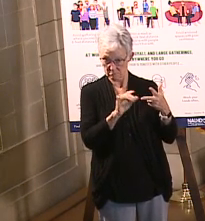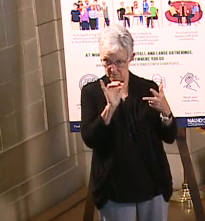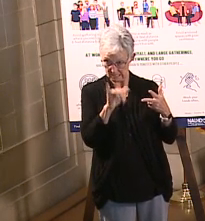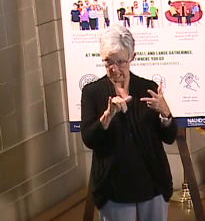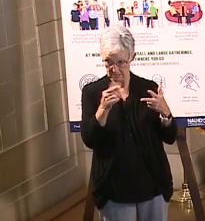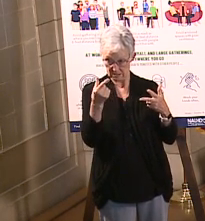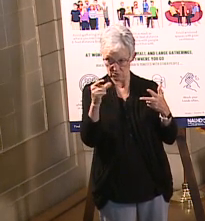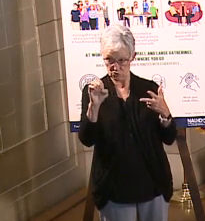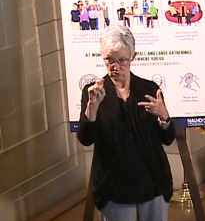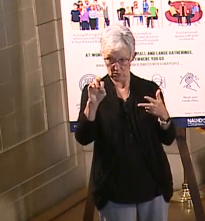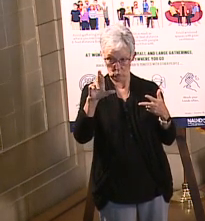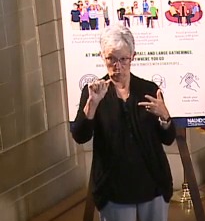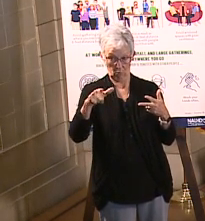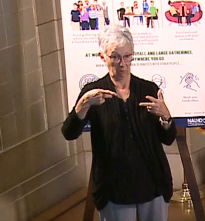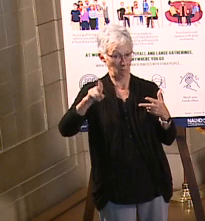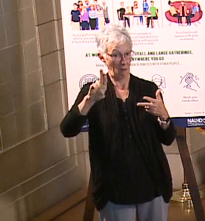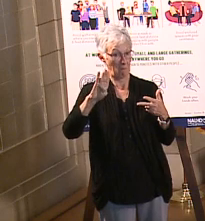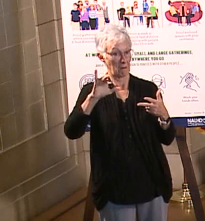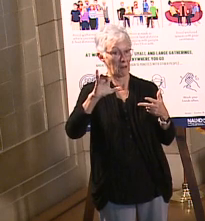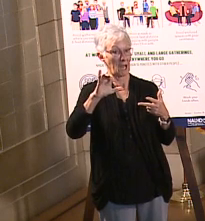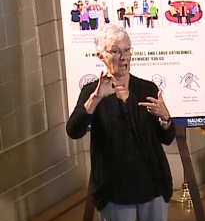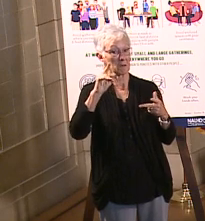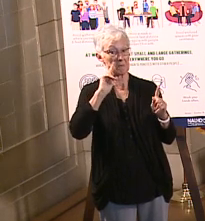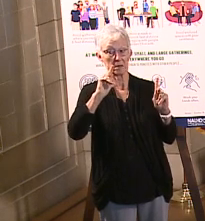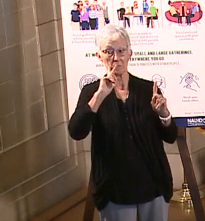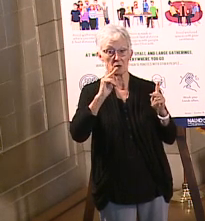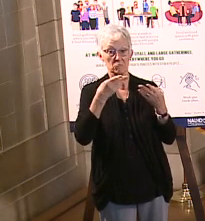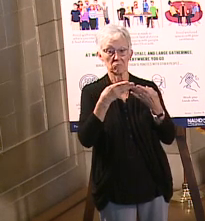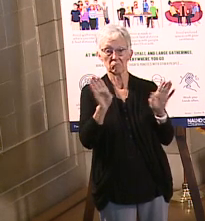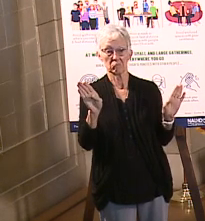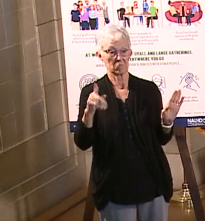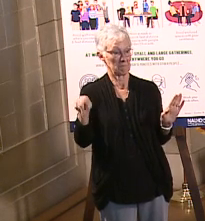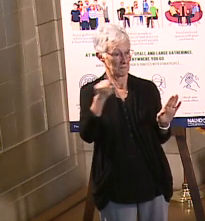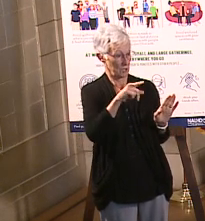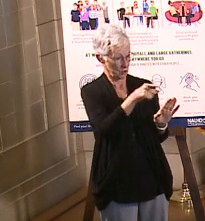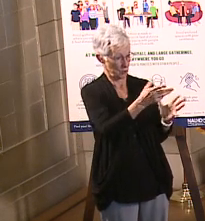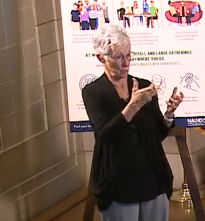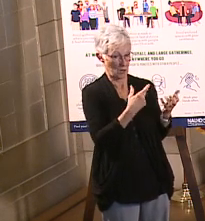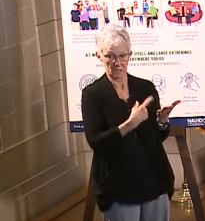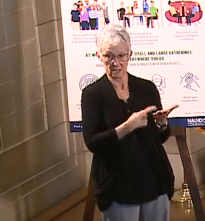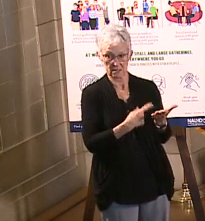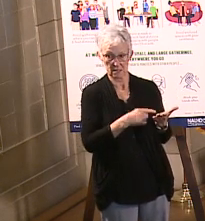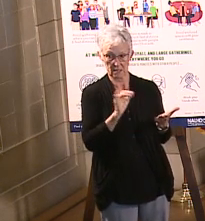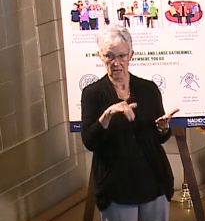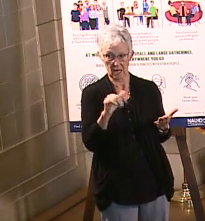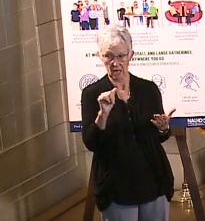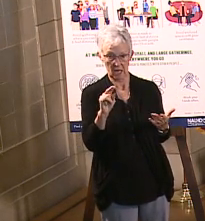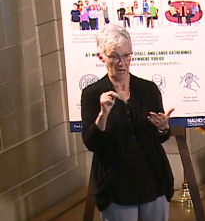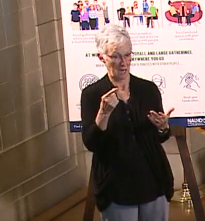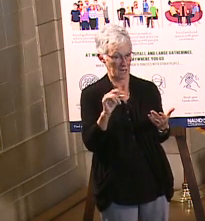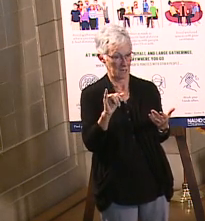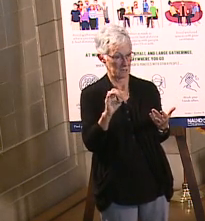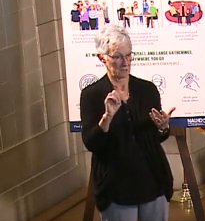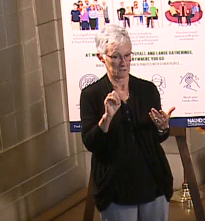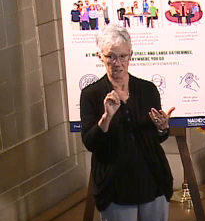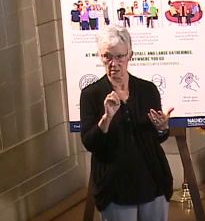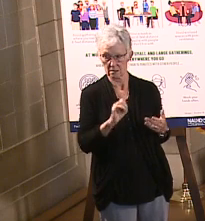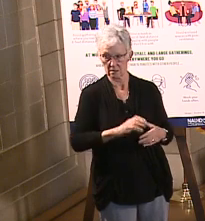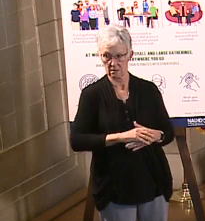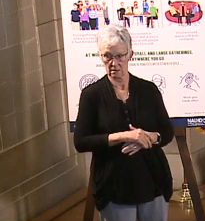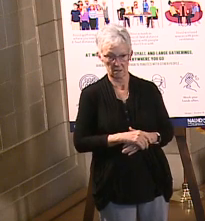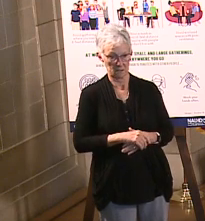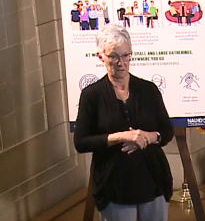what's the group after phase 1B? Do you want to just come up and talk about a little bit of that, Angie or Dr. Antone?